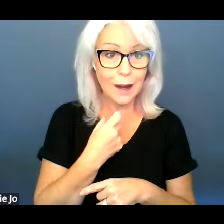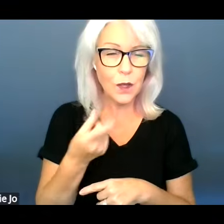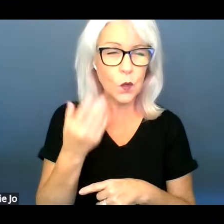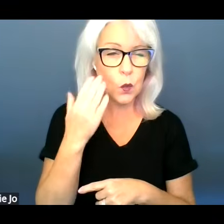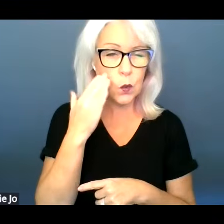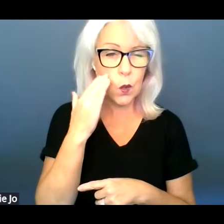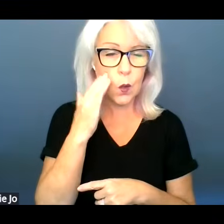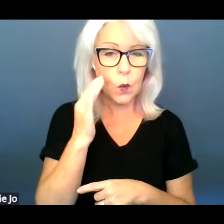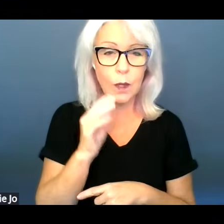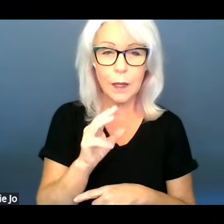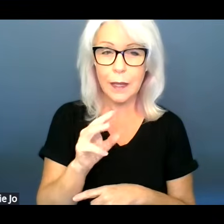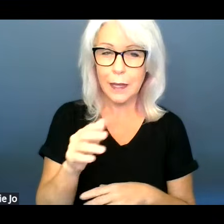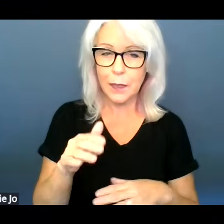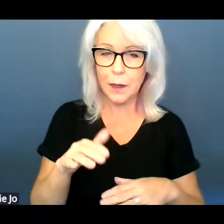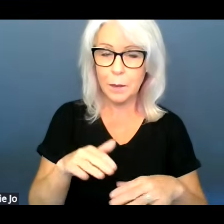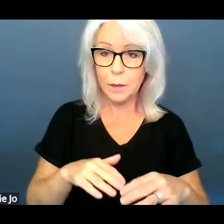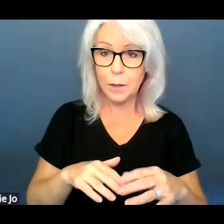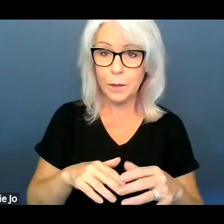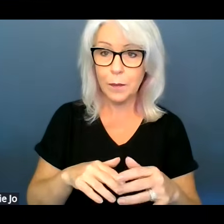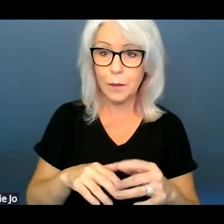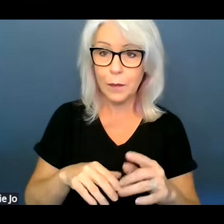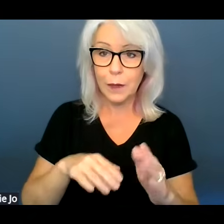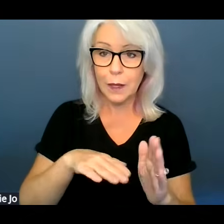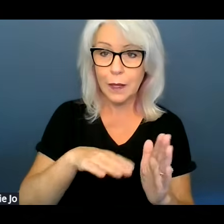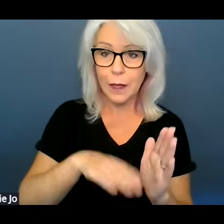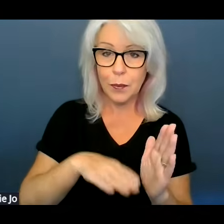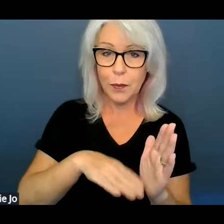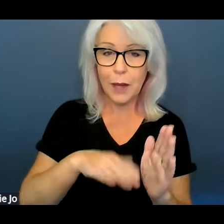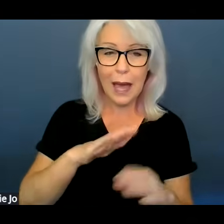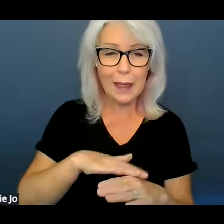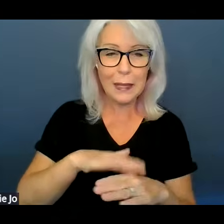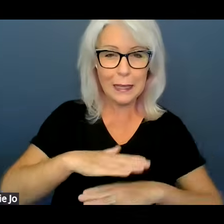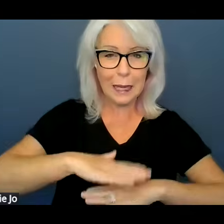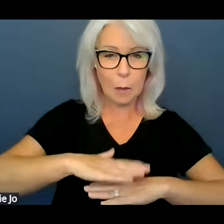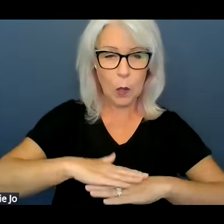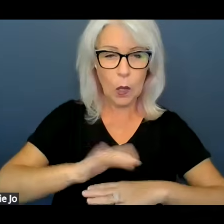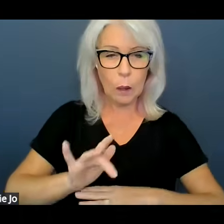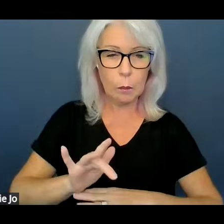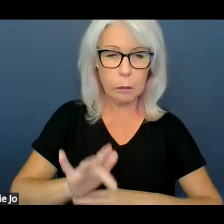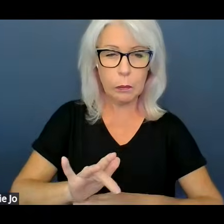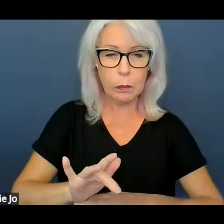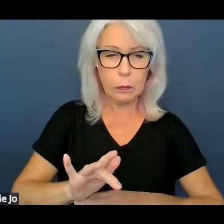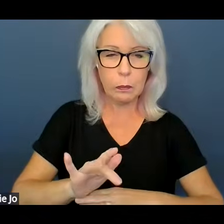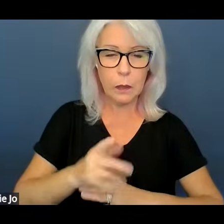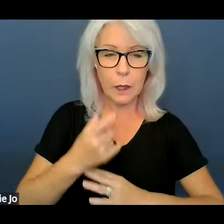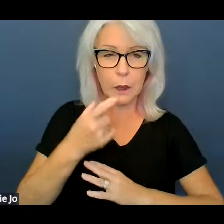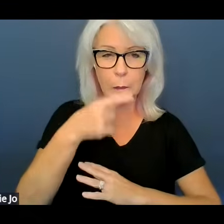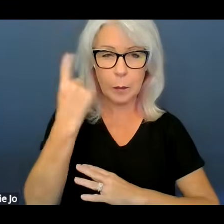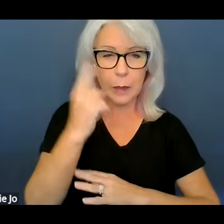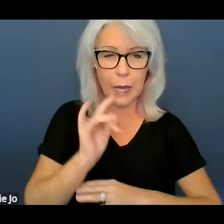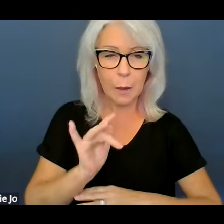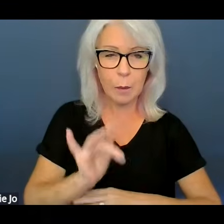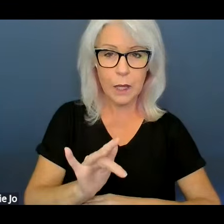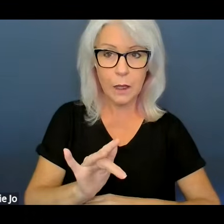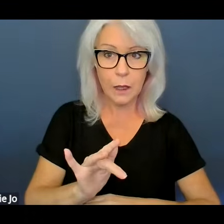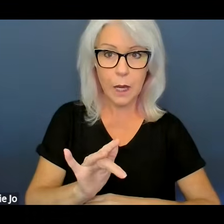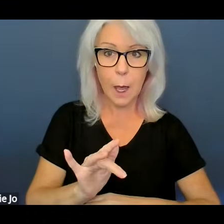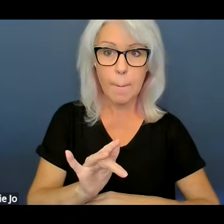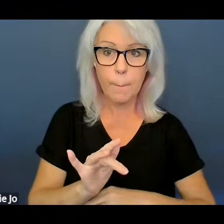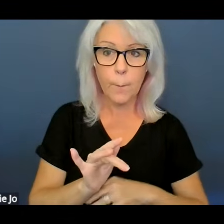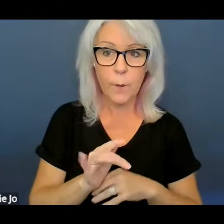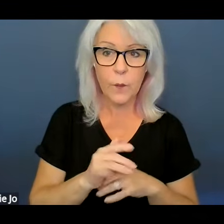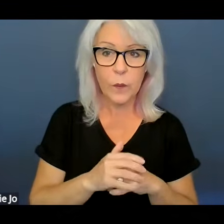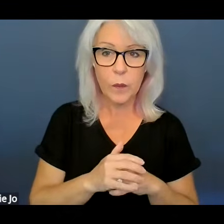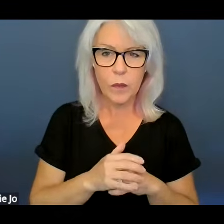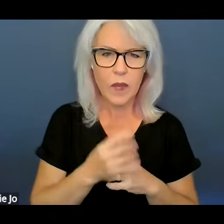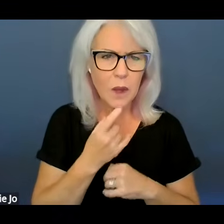Base of the microphone. No, I'm sorry, base on the table. Little black button there. Is it a red